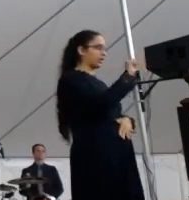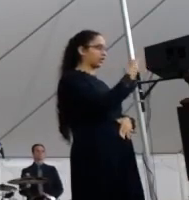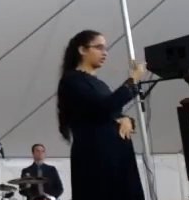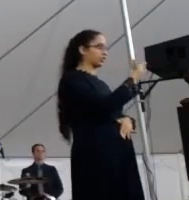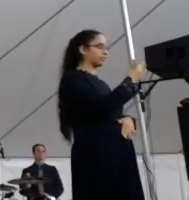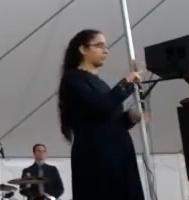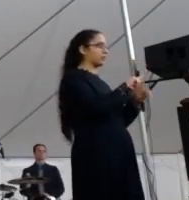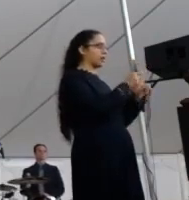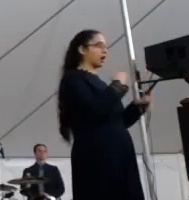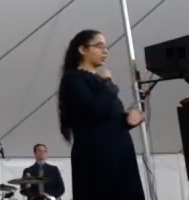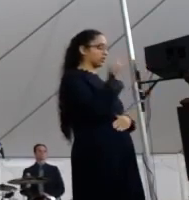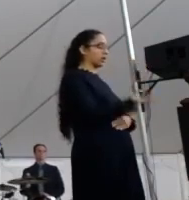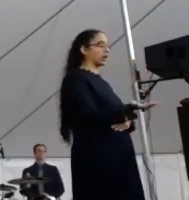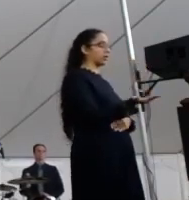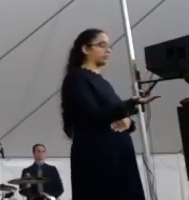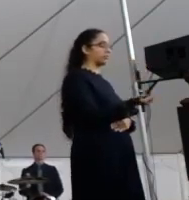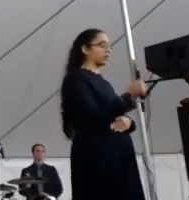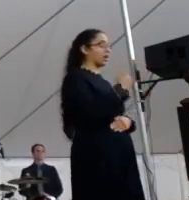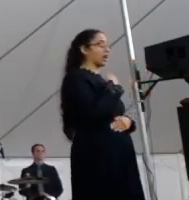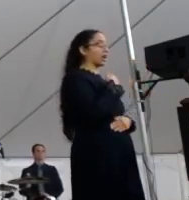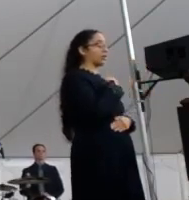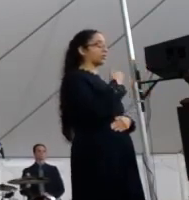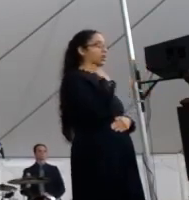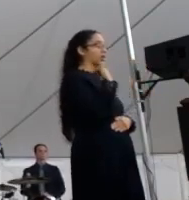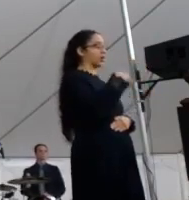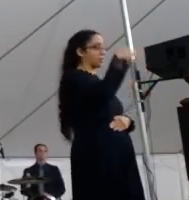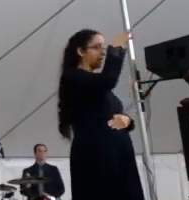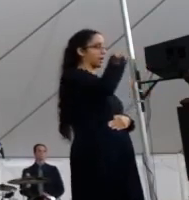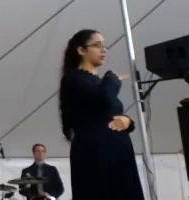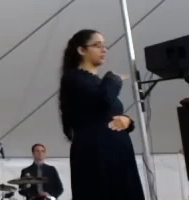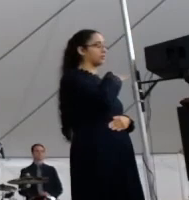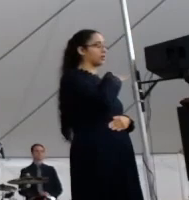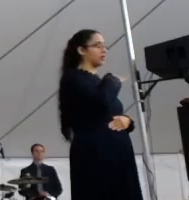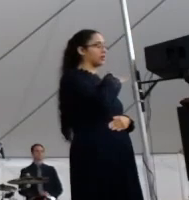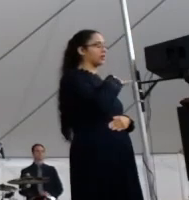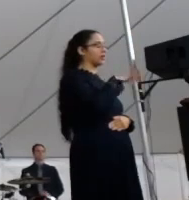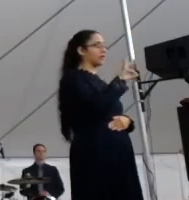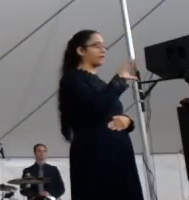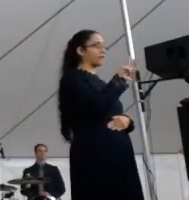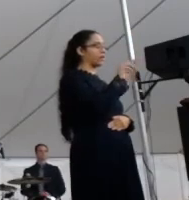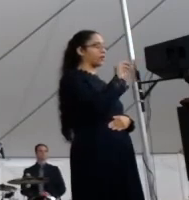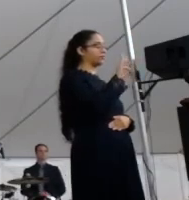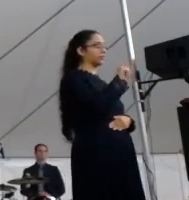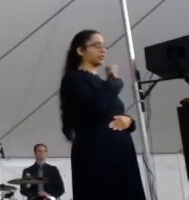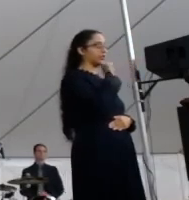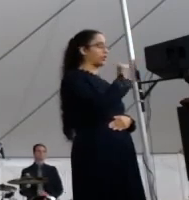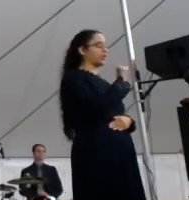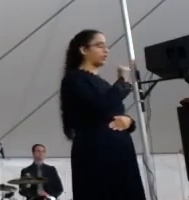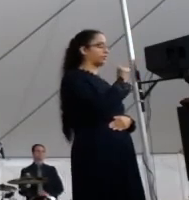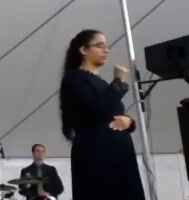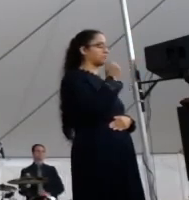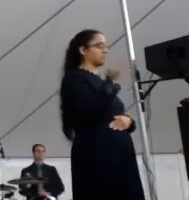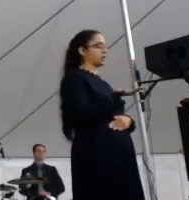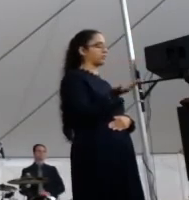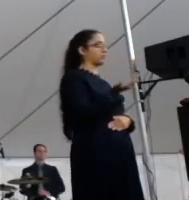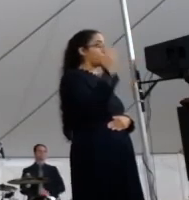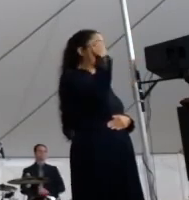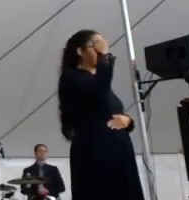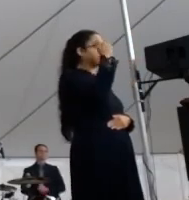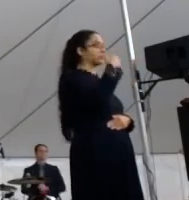was there. I was a young man that the flow was not there because I was